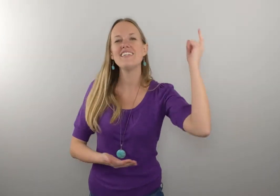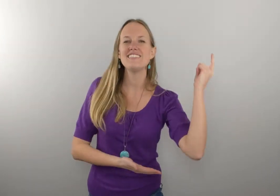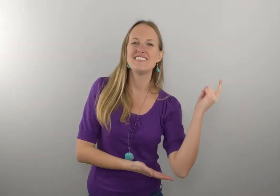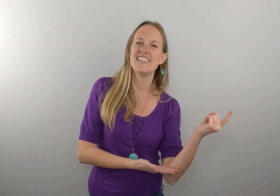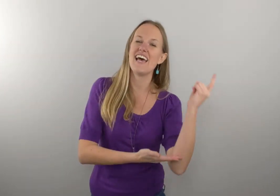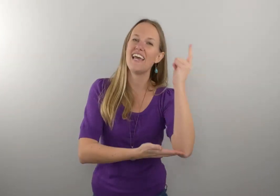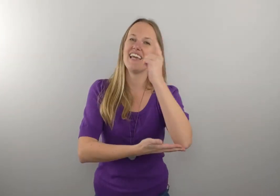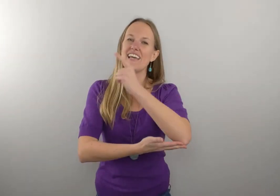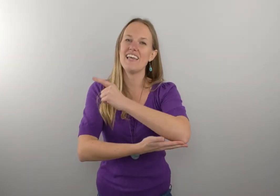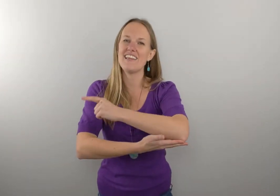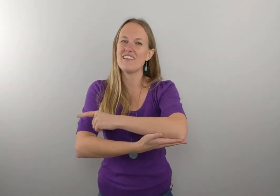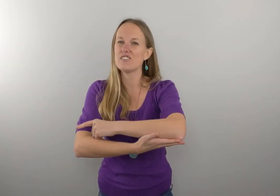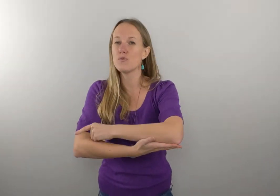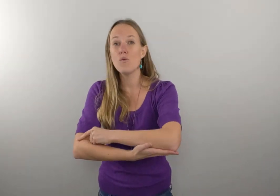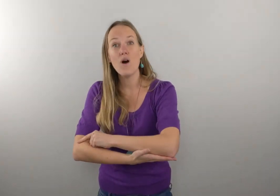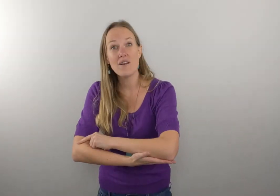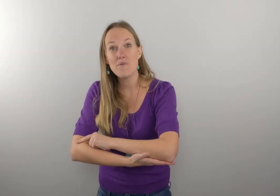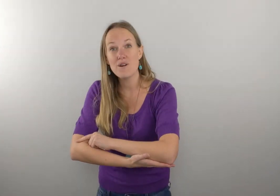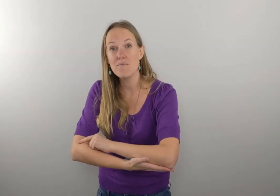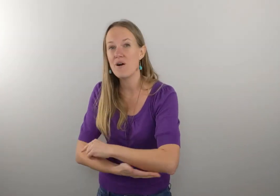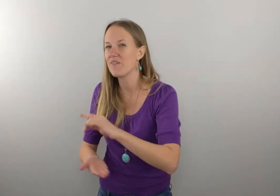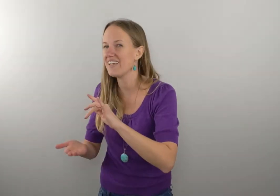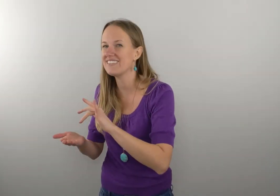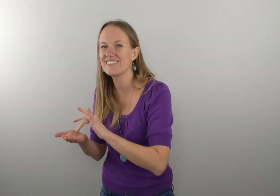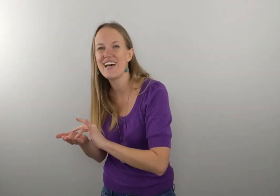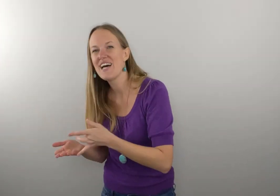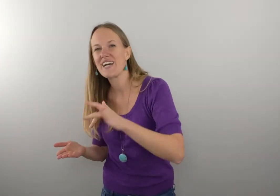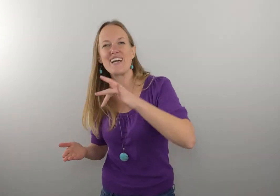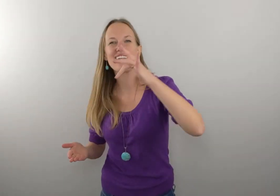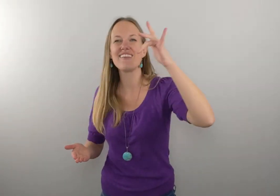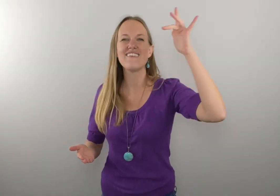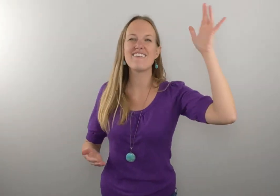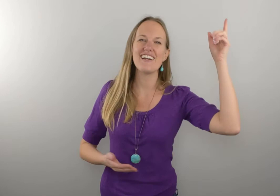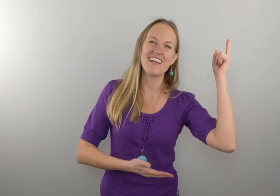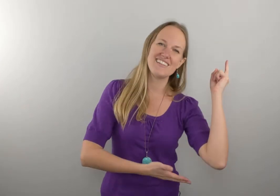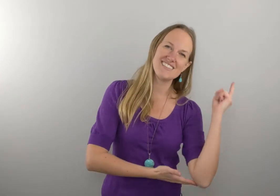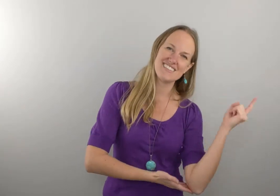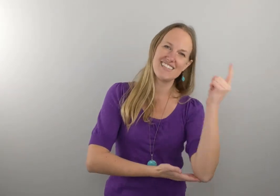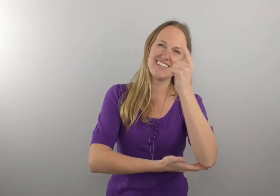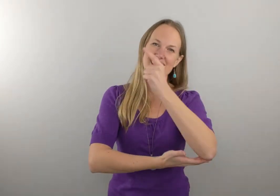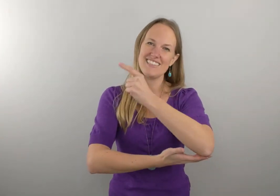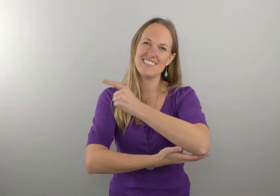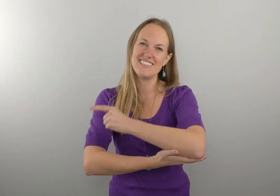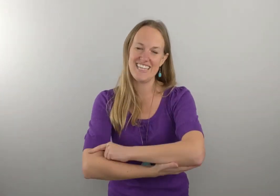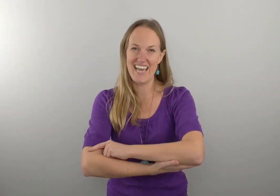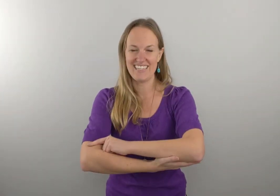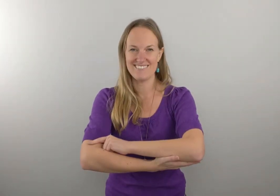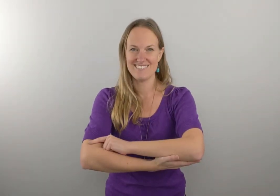glorious day. And then there's one more bonus, glorious day.